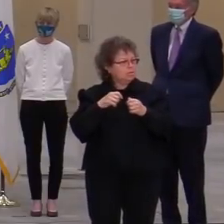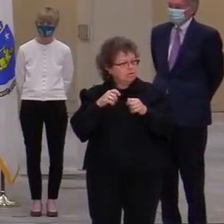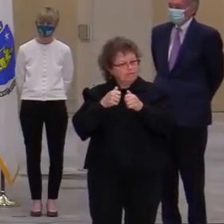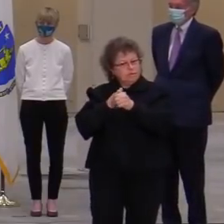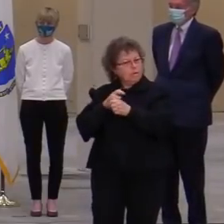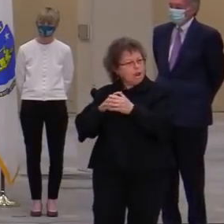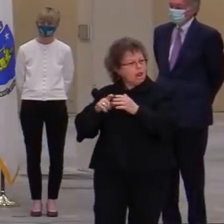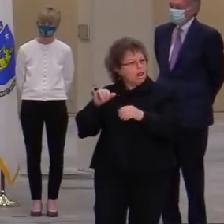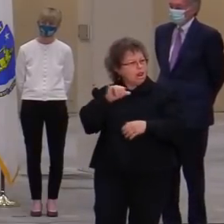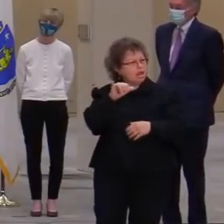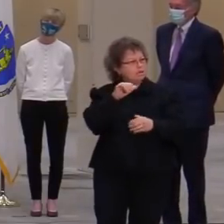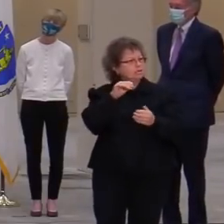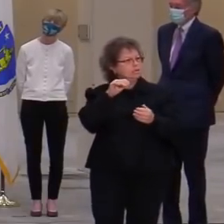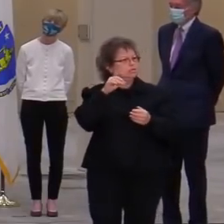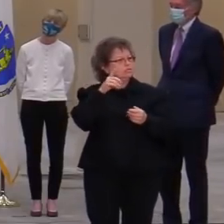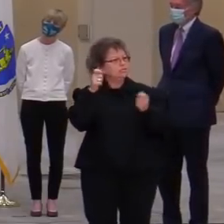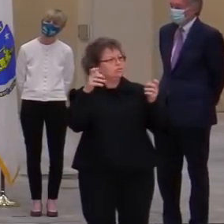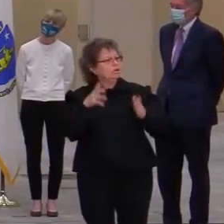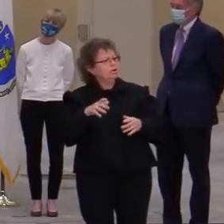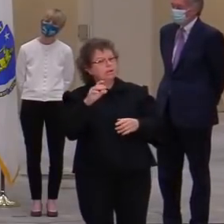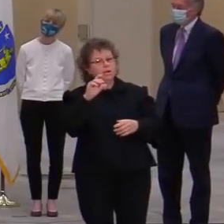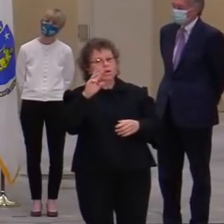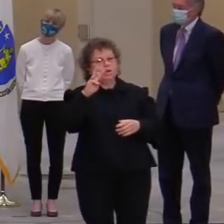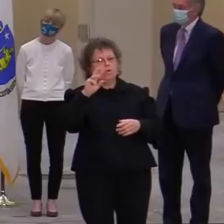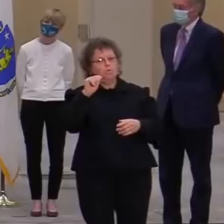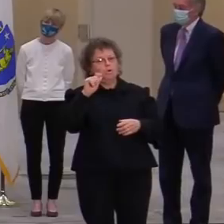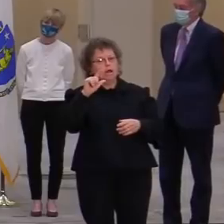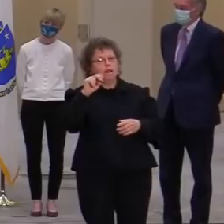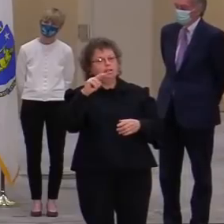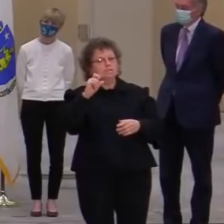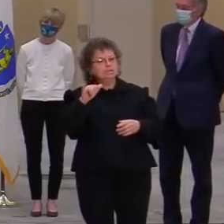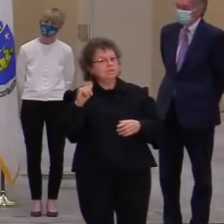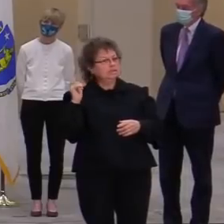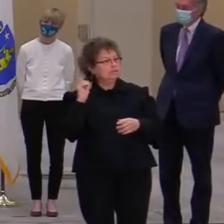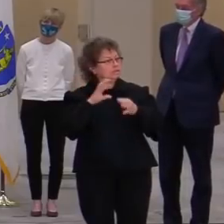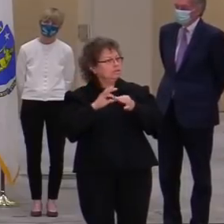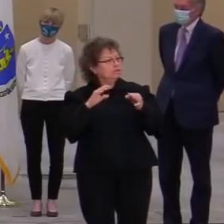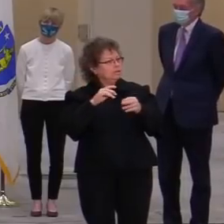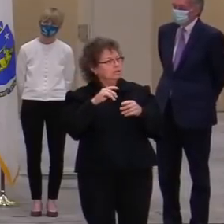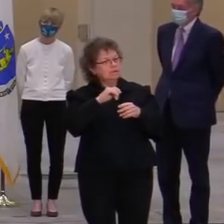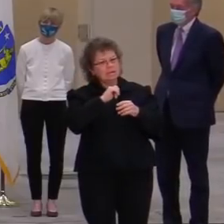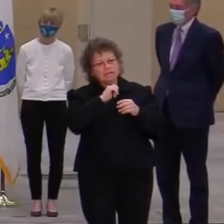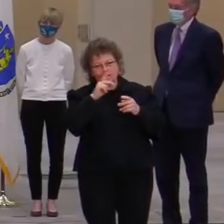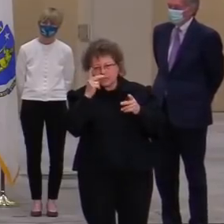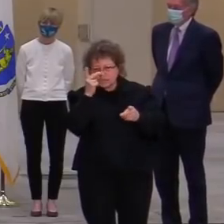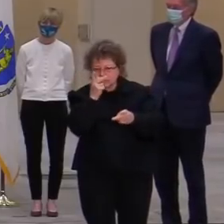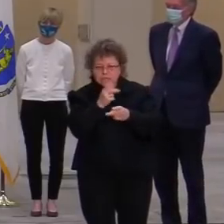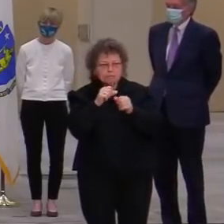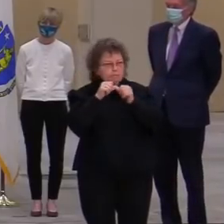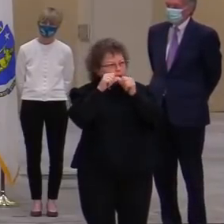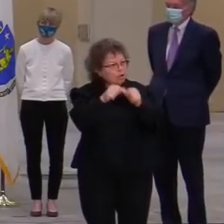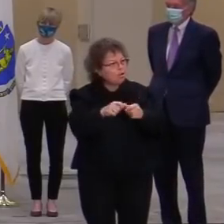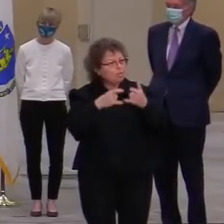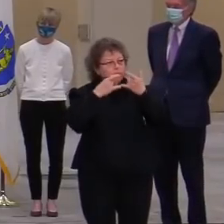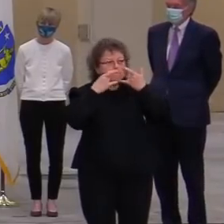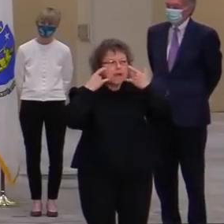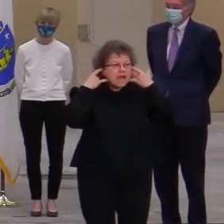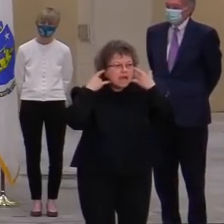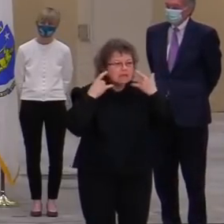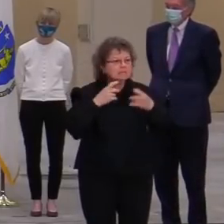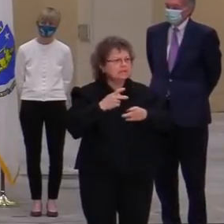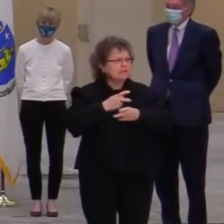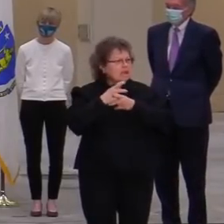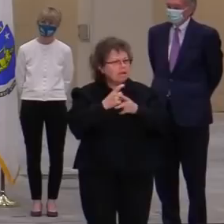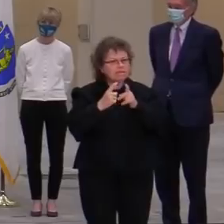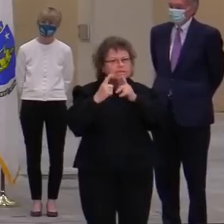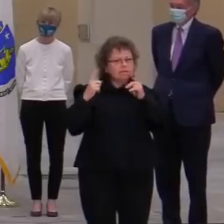Director Walensky said about wearing a mask and being vigilant. I mean, I can't express how important it is, and we've